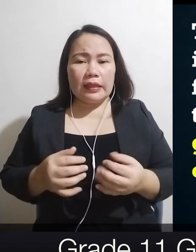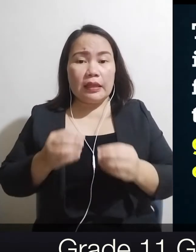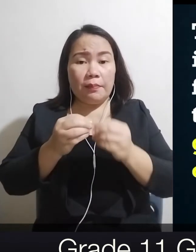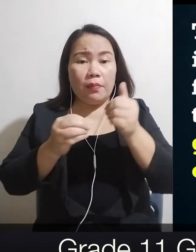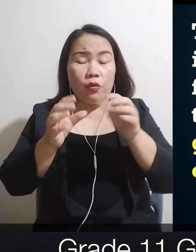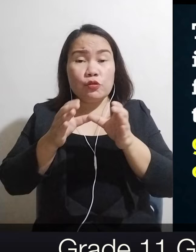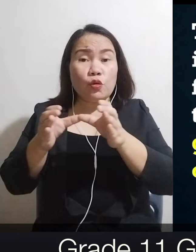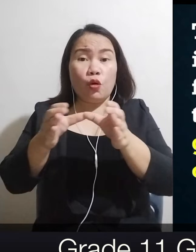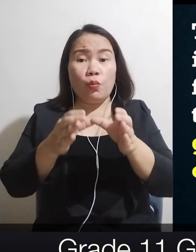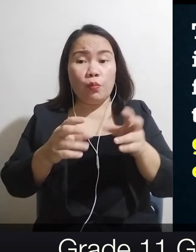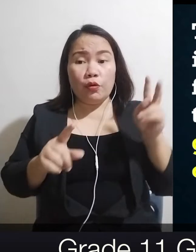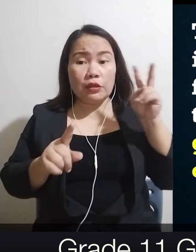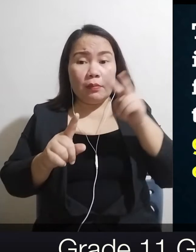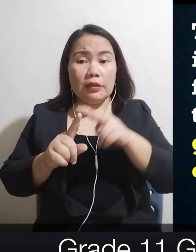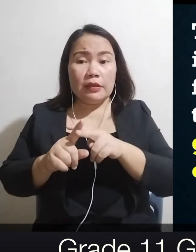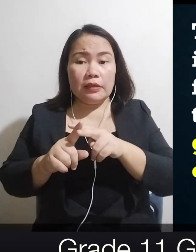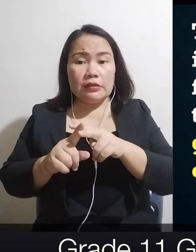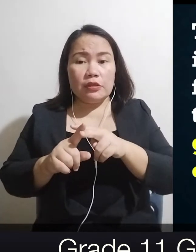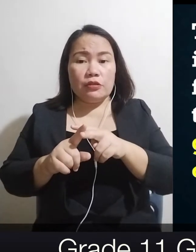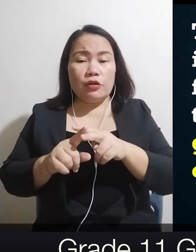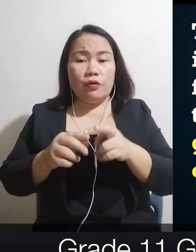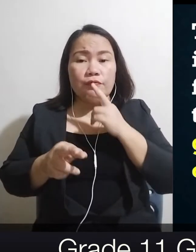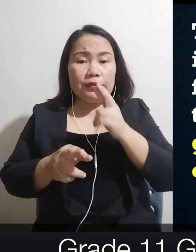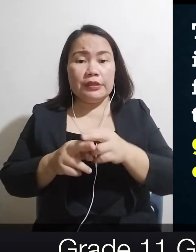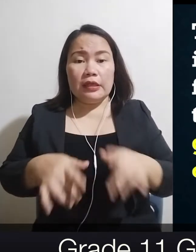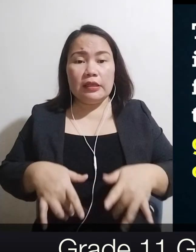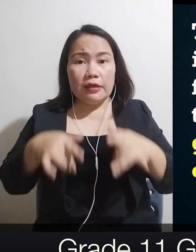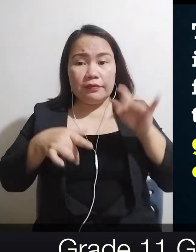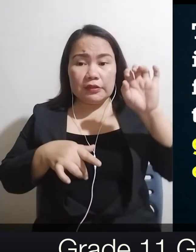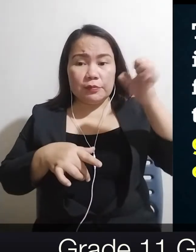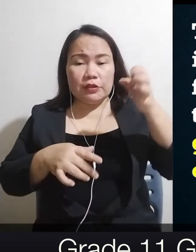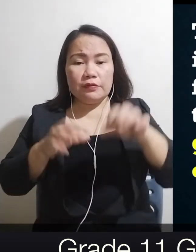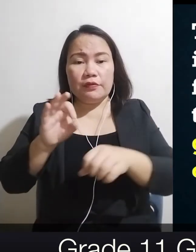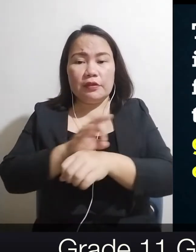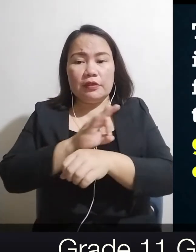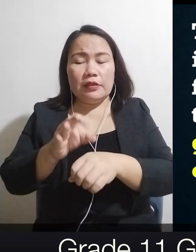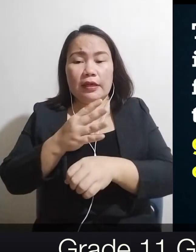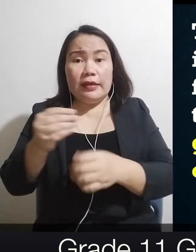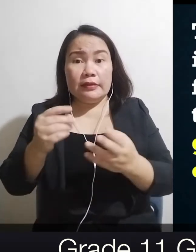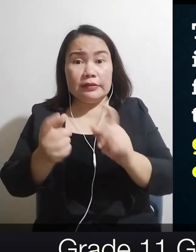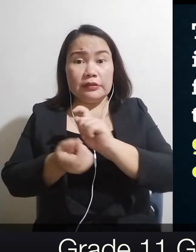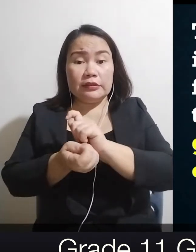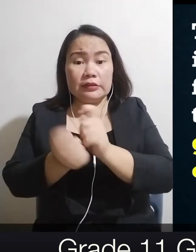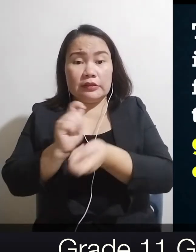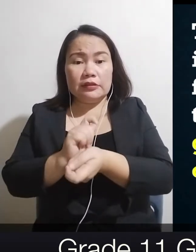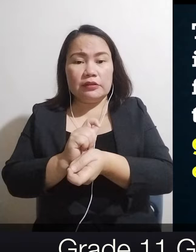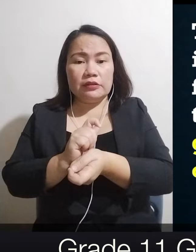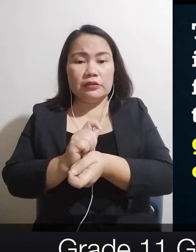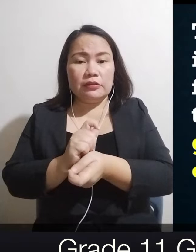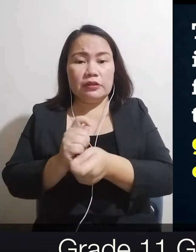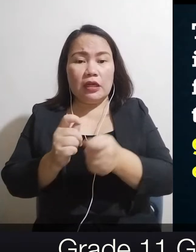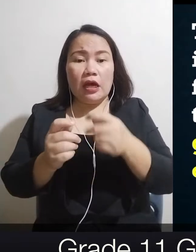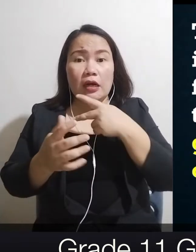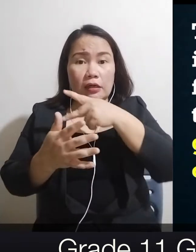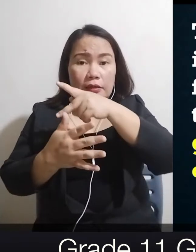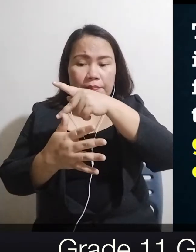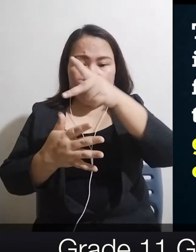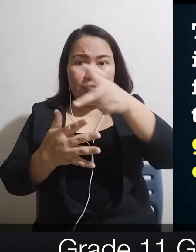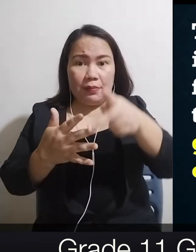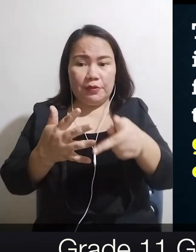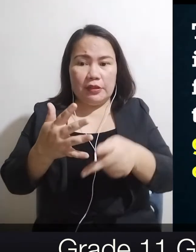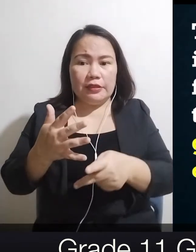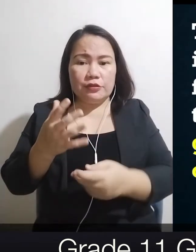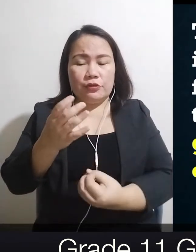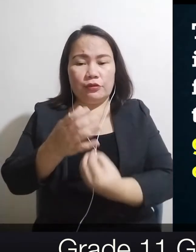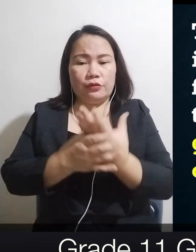Okay. The most common application in real life of exponential function and their transformation are population